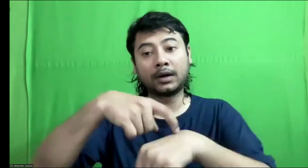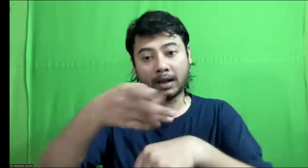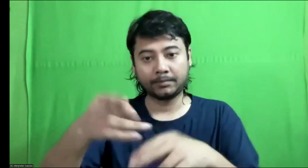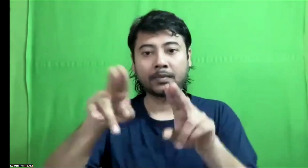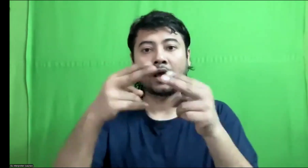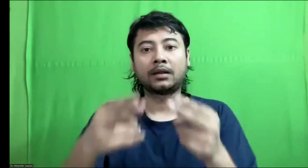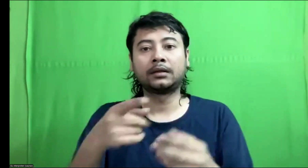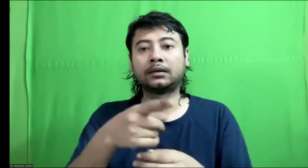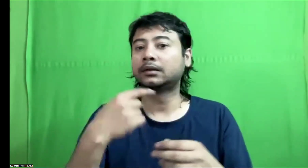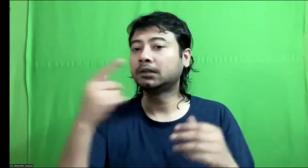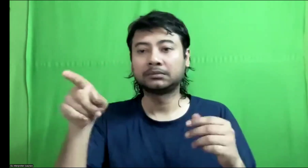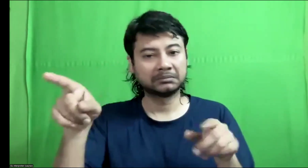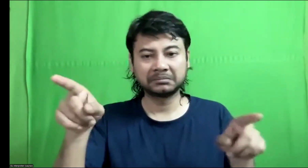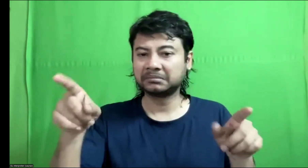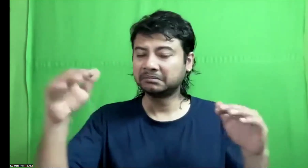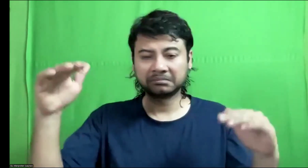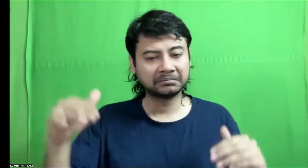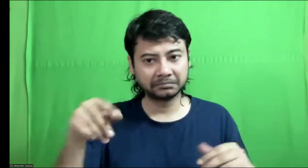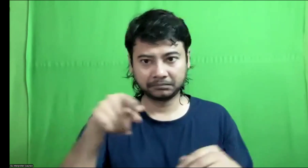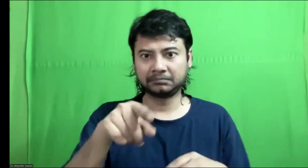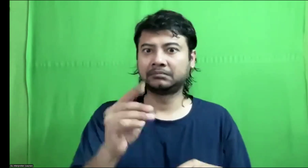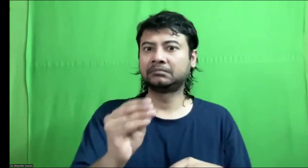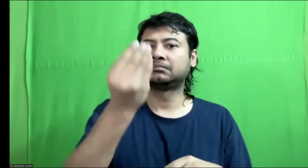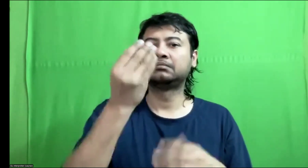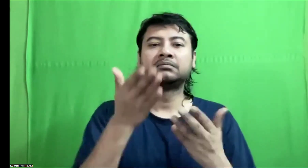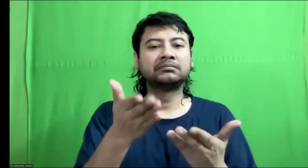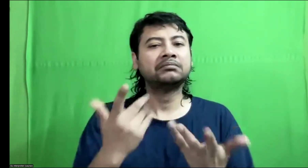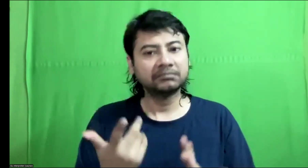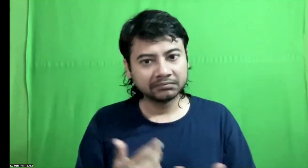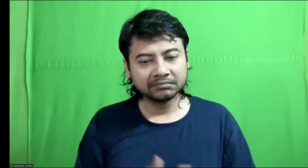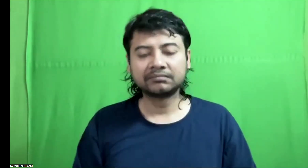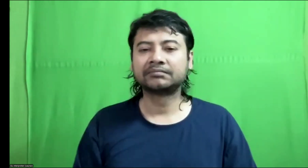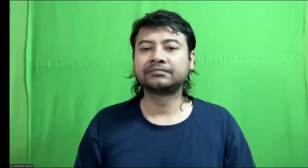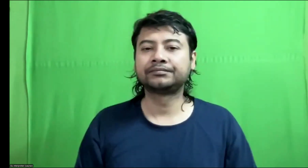Next, we understand that when one offers a lamp during the month of Kartik,